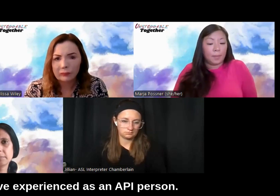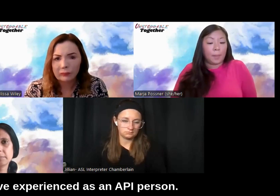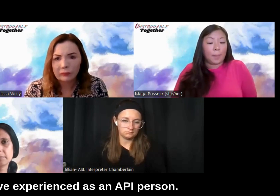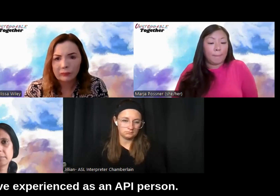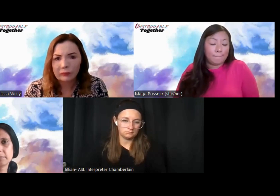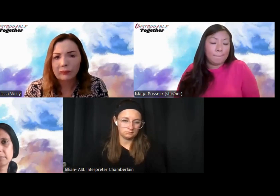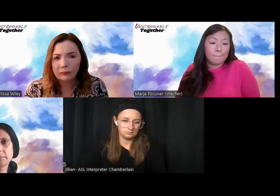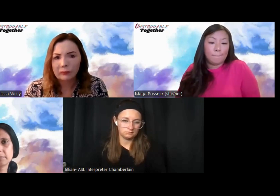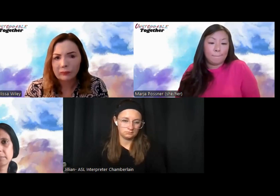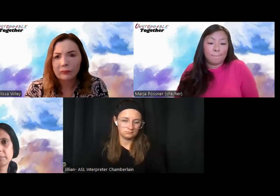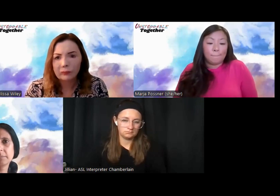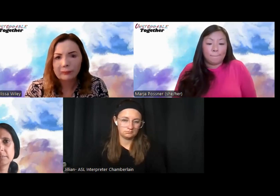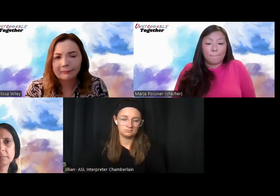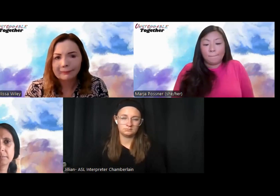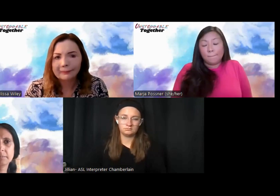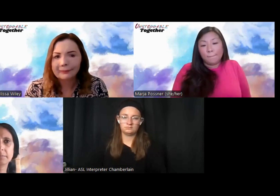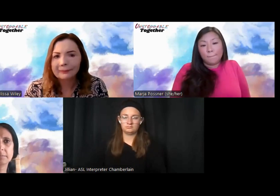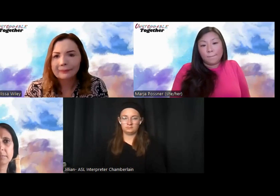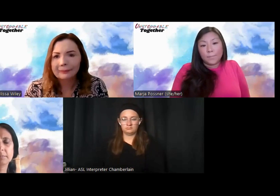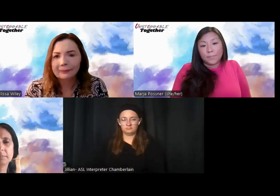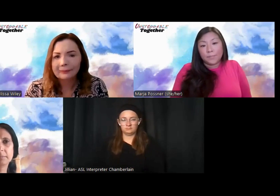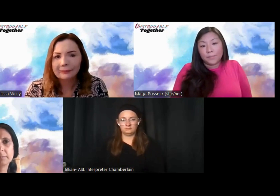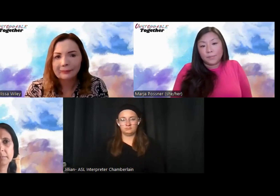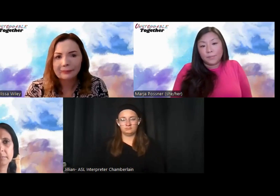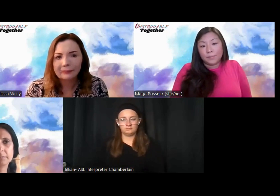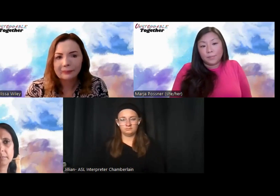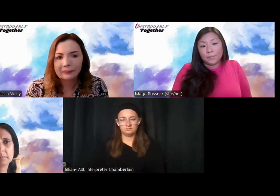an API person.